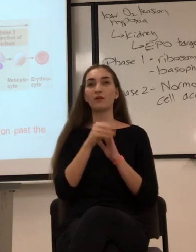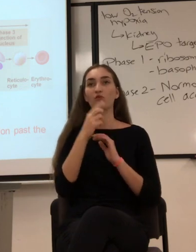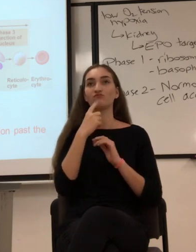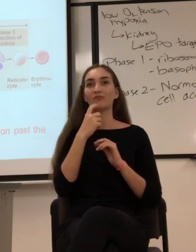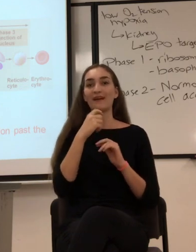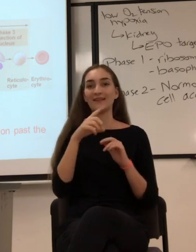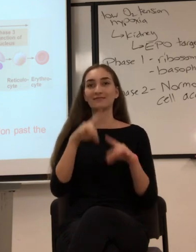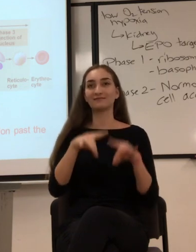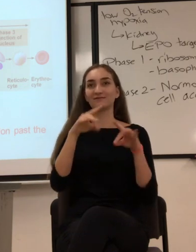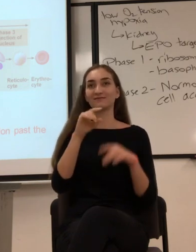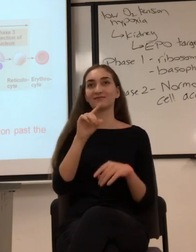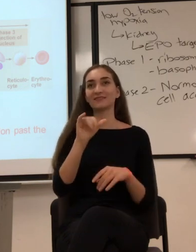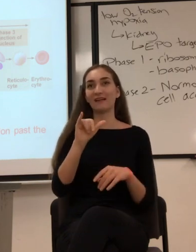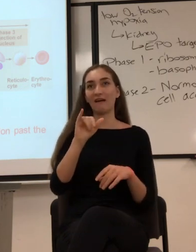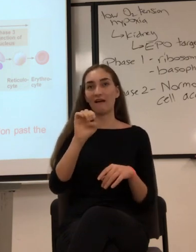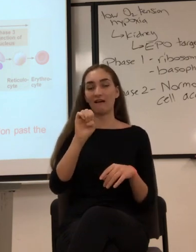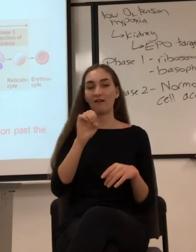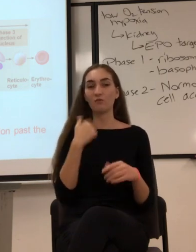and we call it